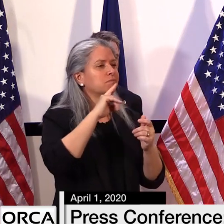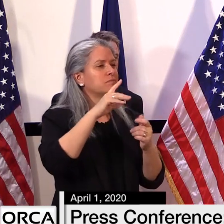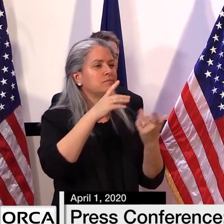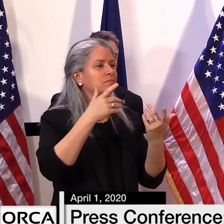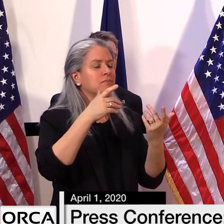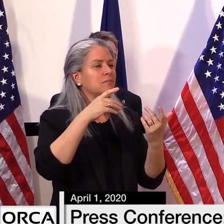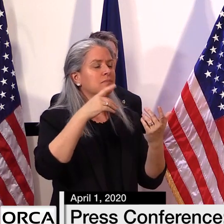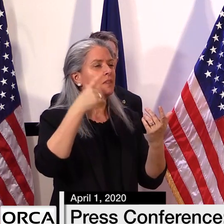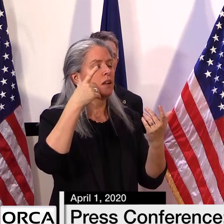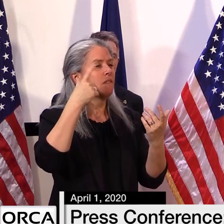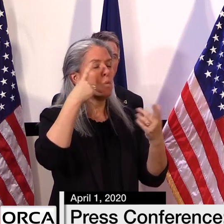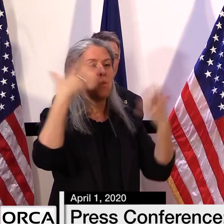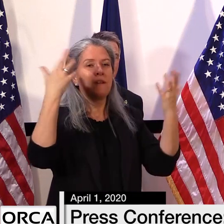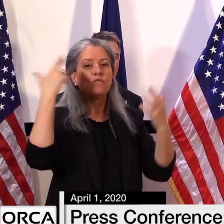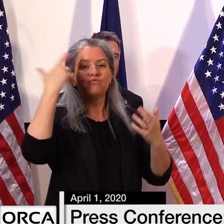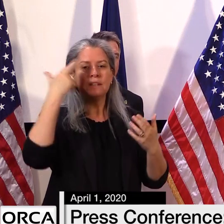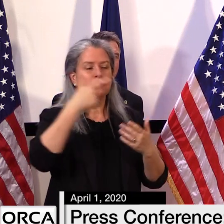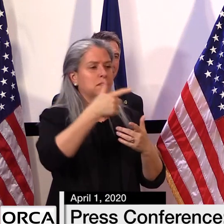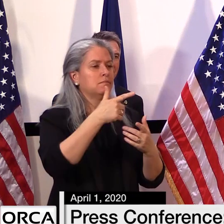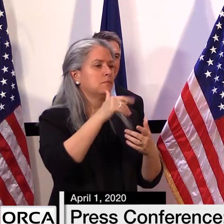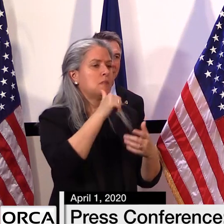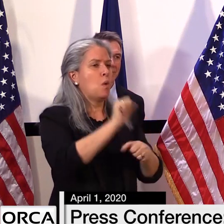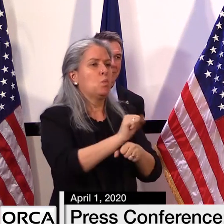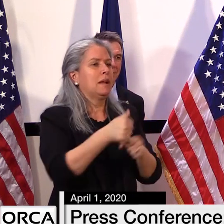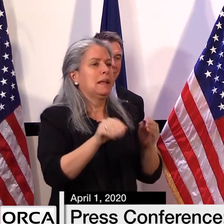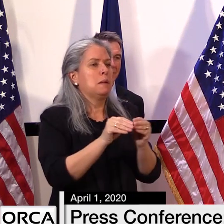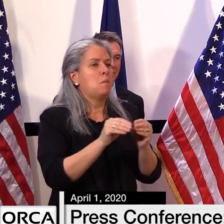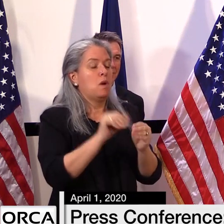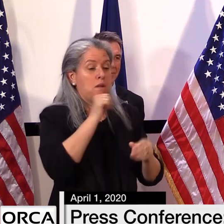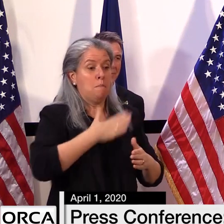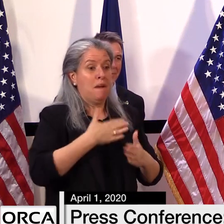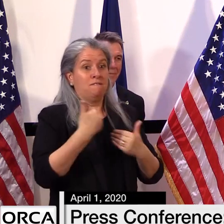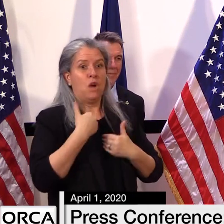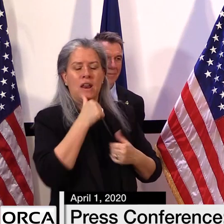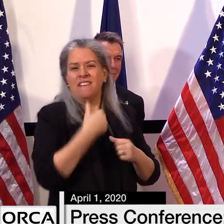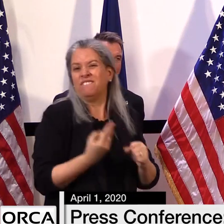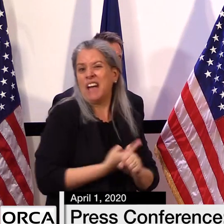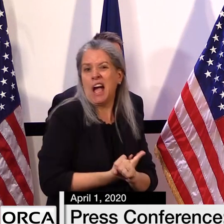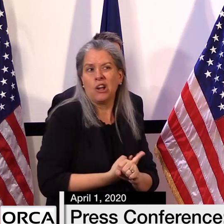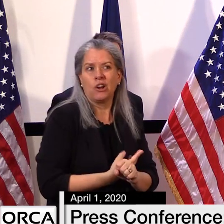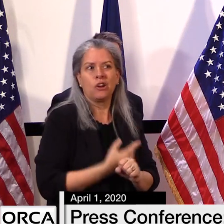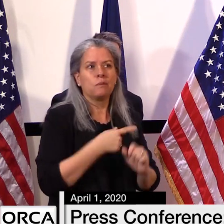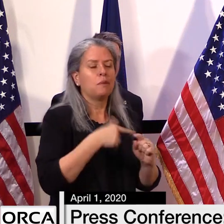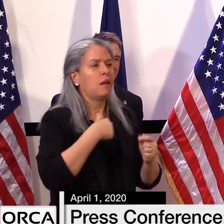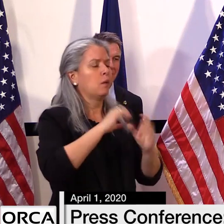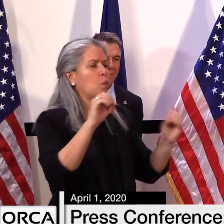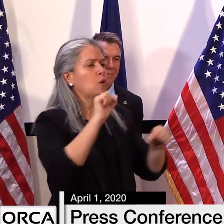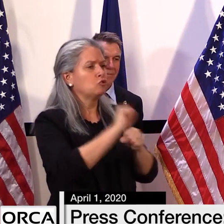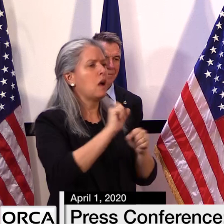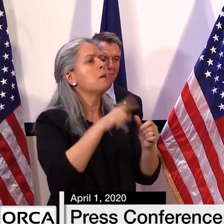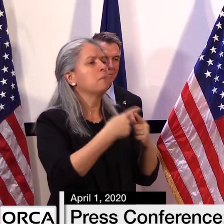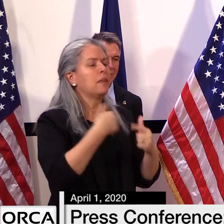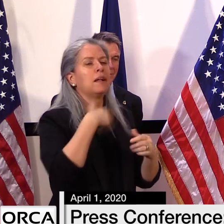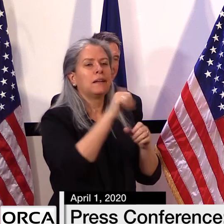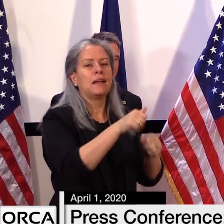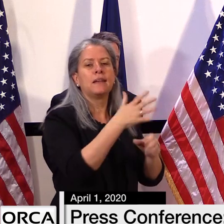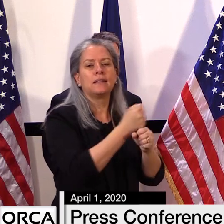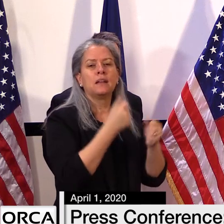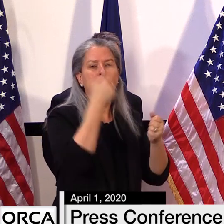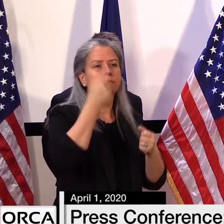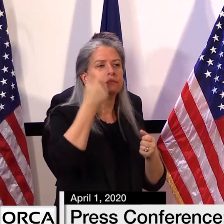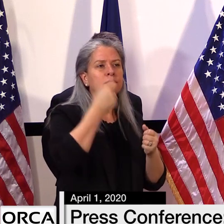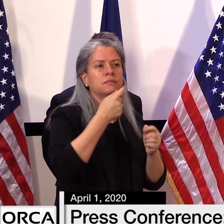no fault of their own, lose their wages. So again, it's not only for those who become unemployed, but if they've seen a